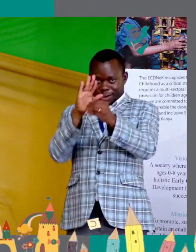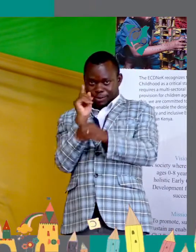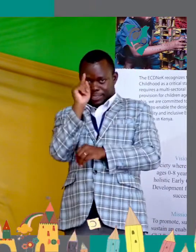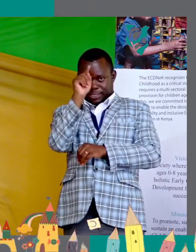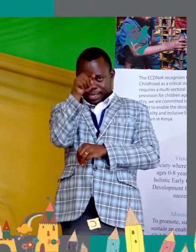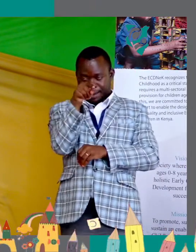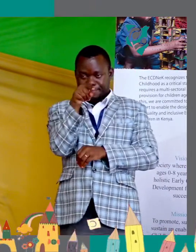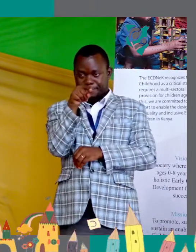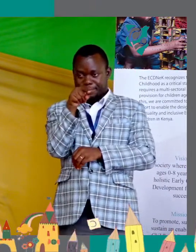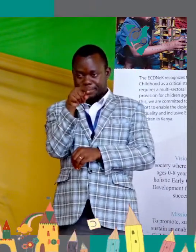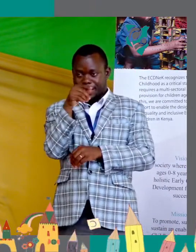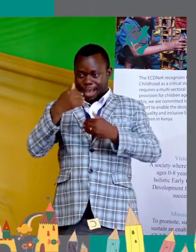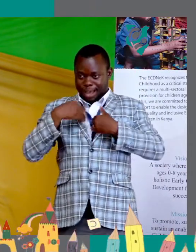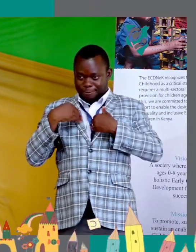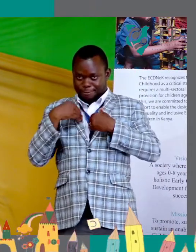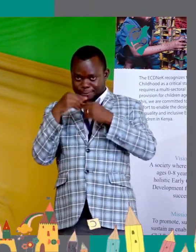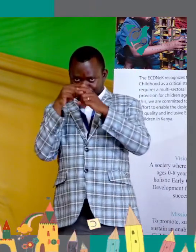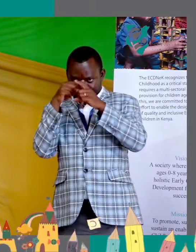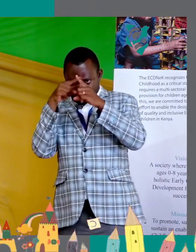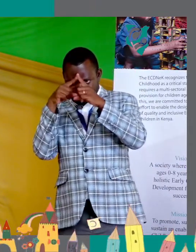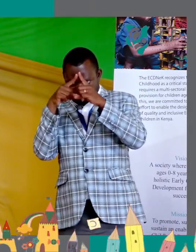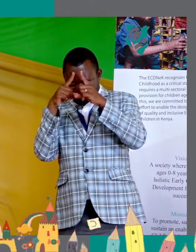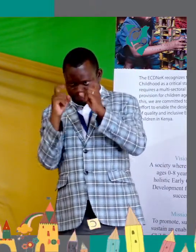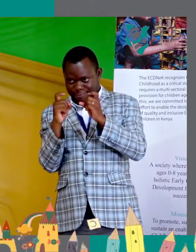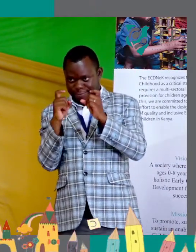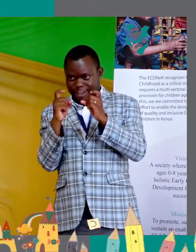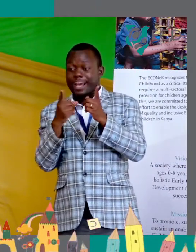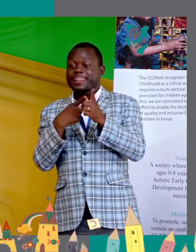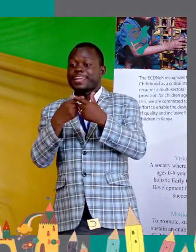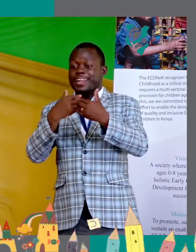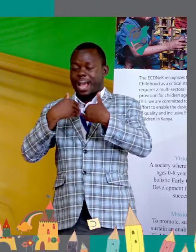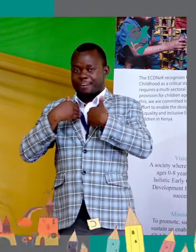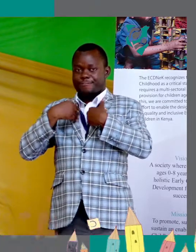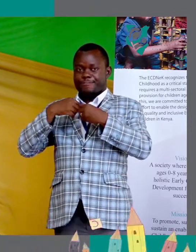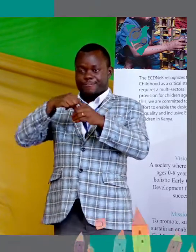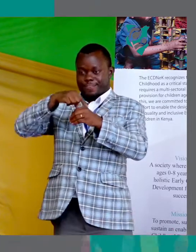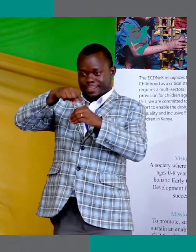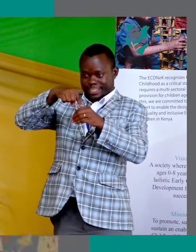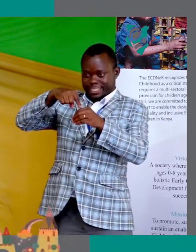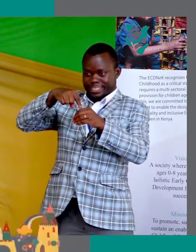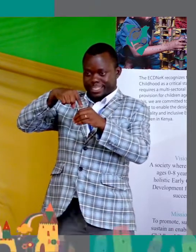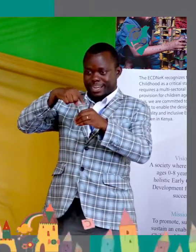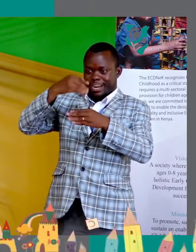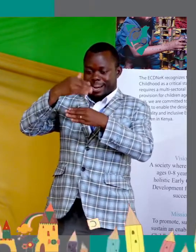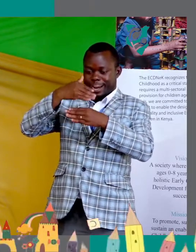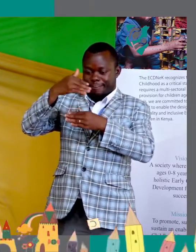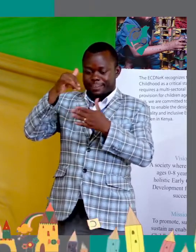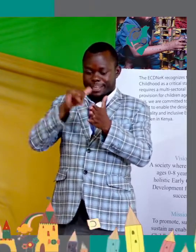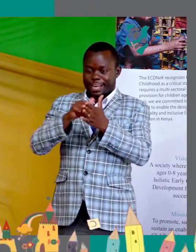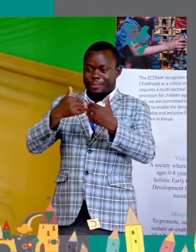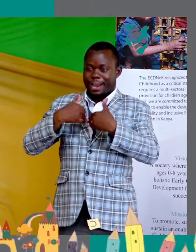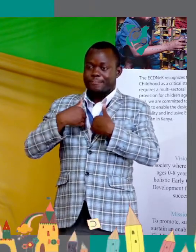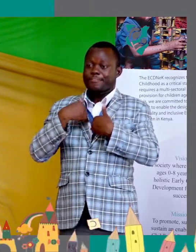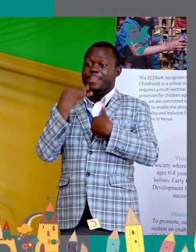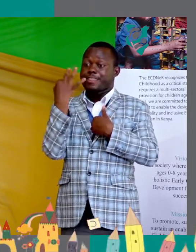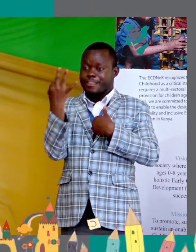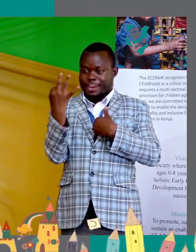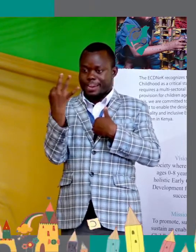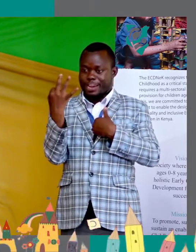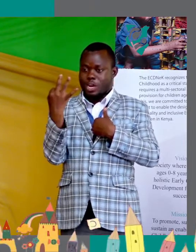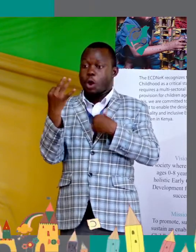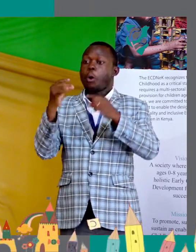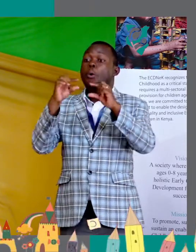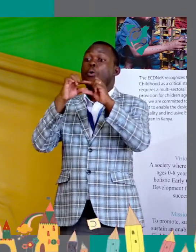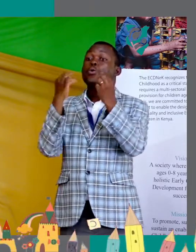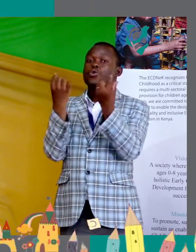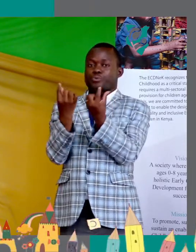photo, and then we will break out, go into our breakout sessions. Remember I said that we have 3 breakout sessions that we